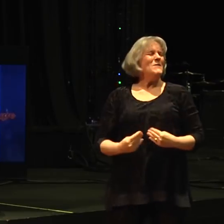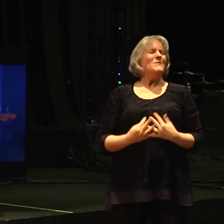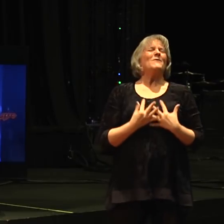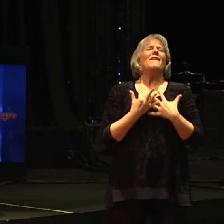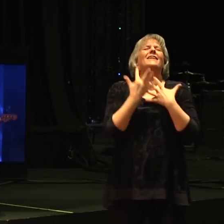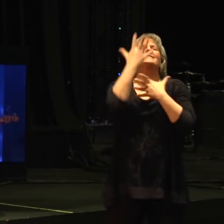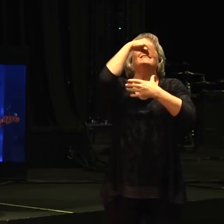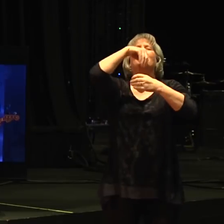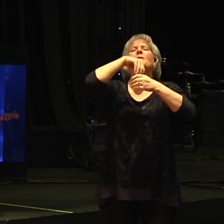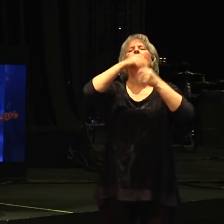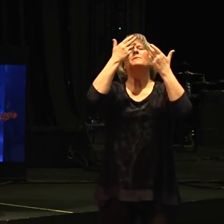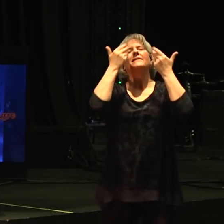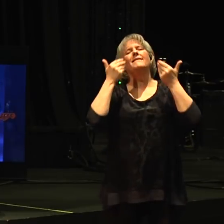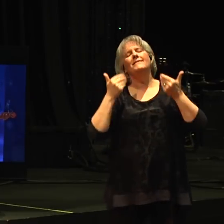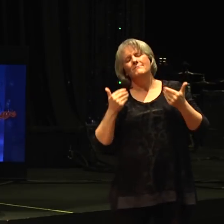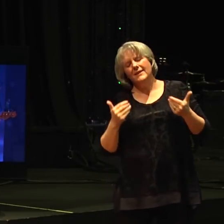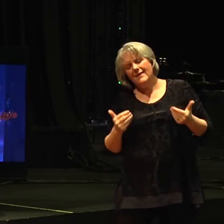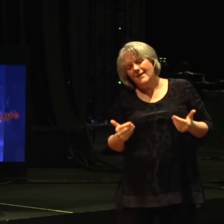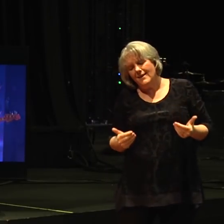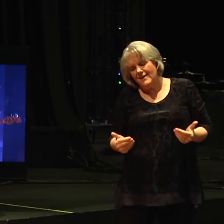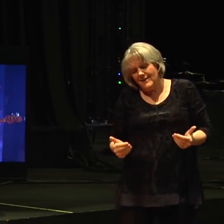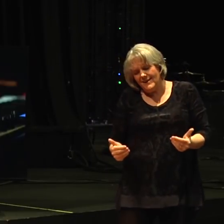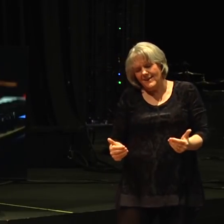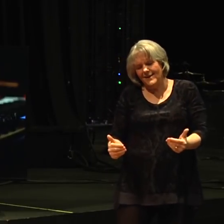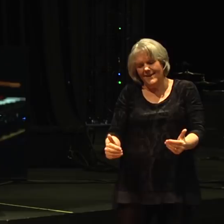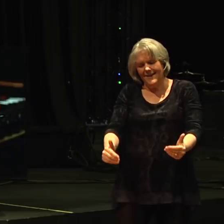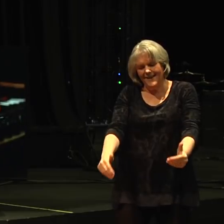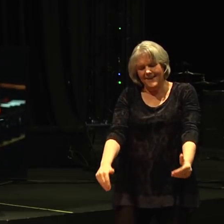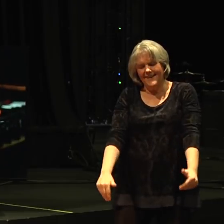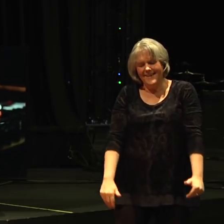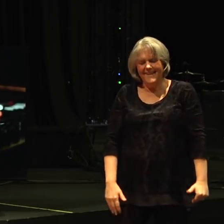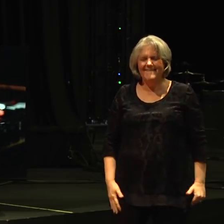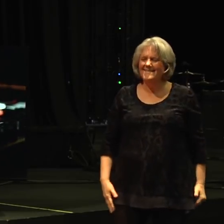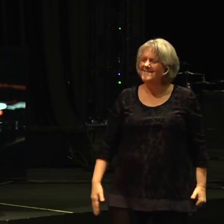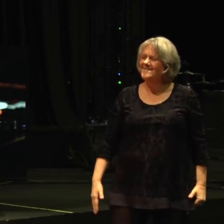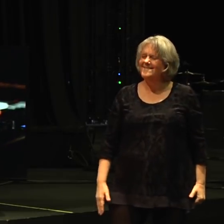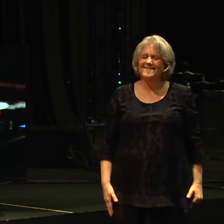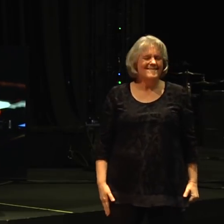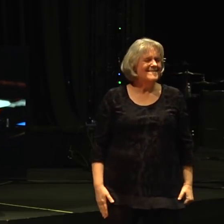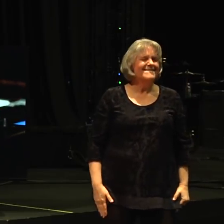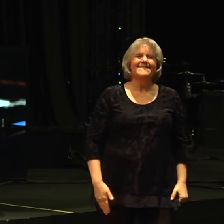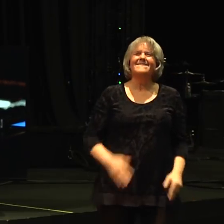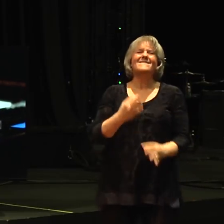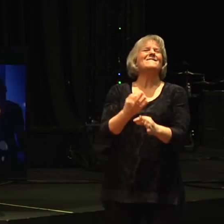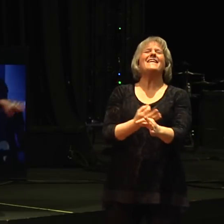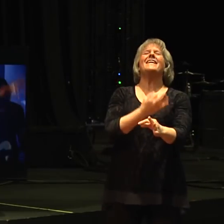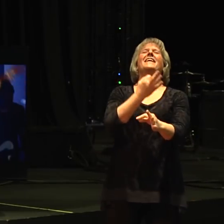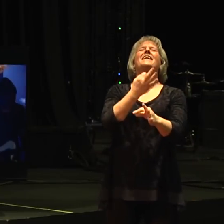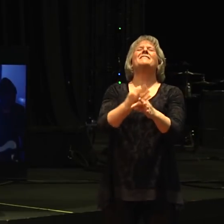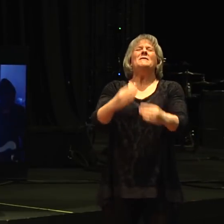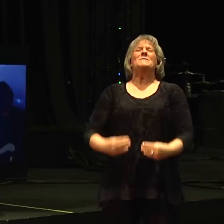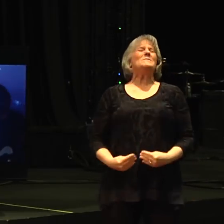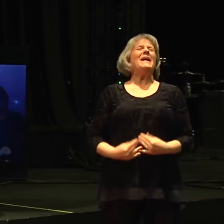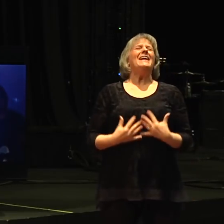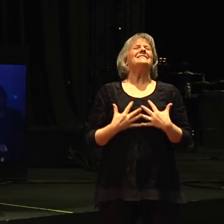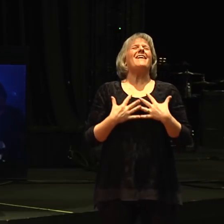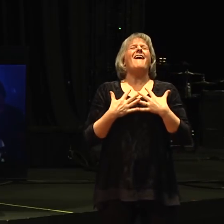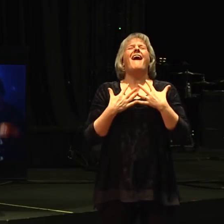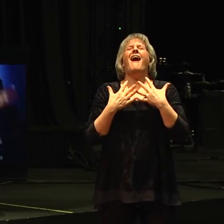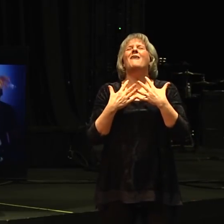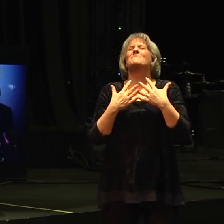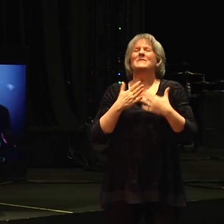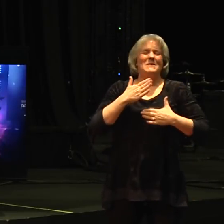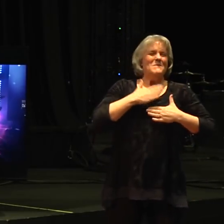faith rise up in me. Oh, let faith